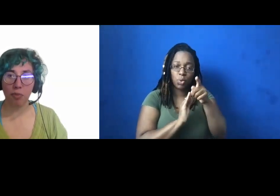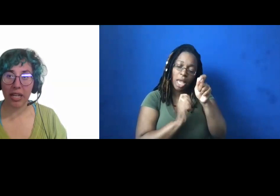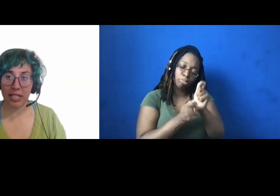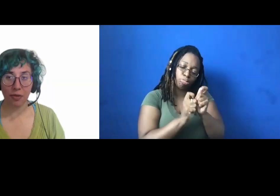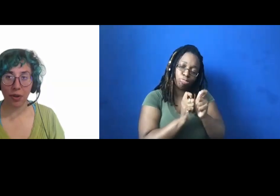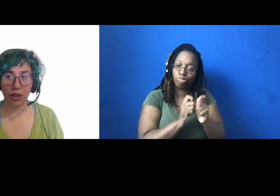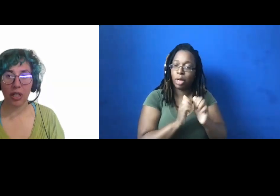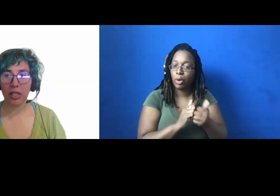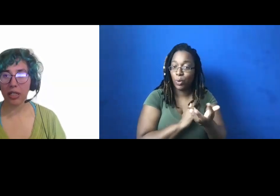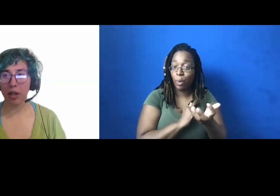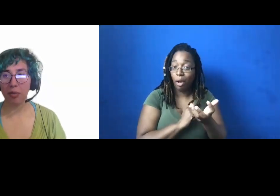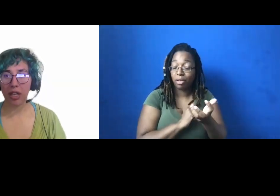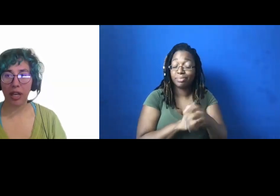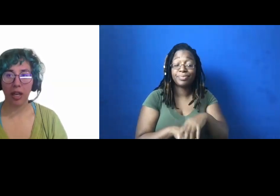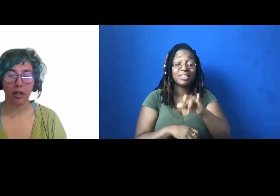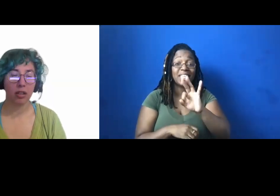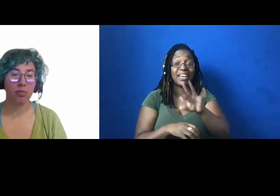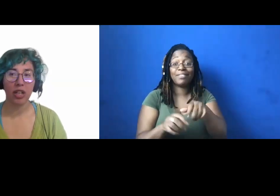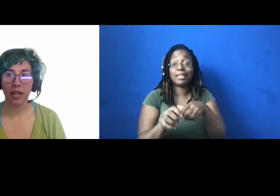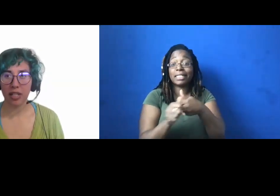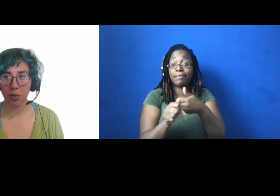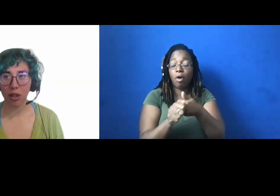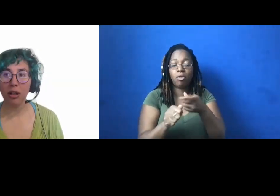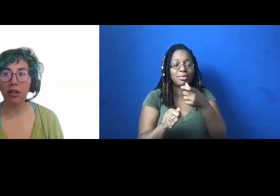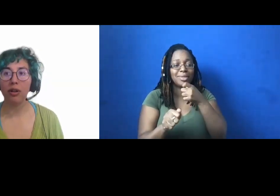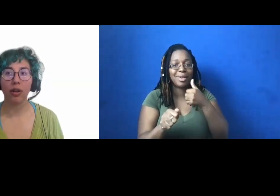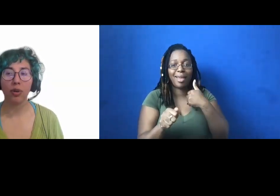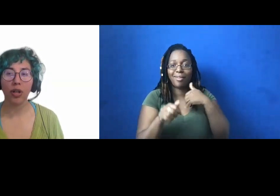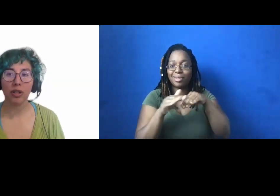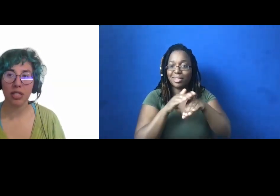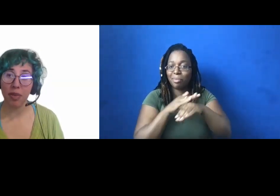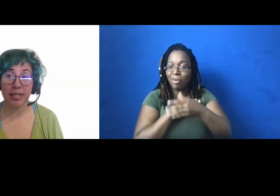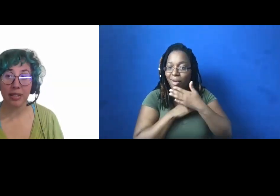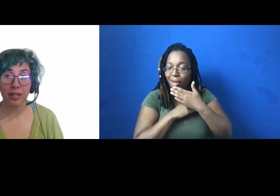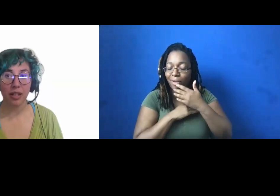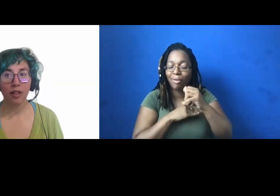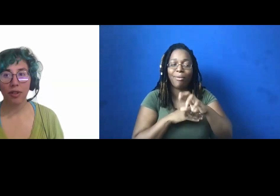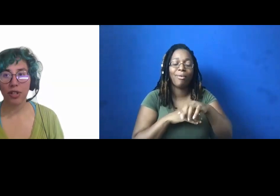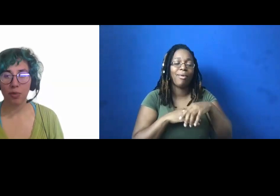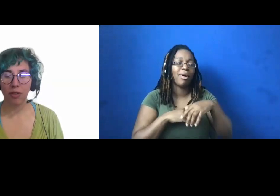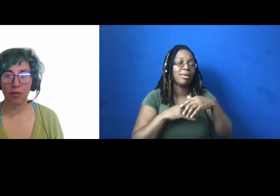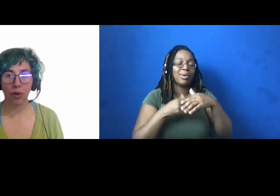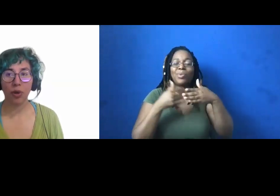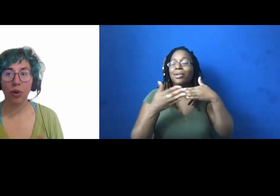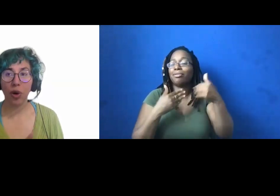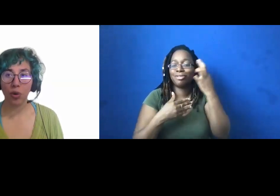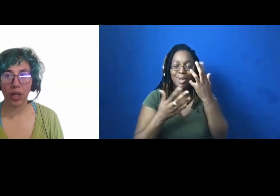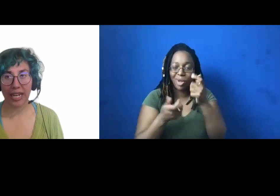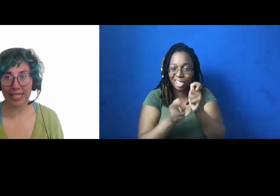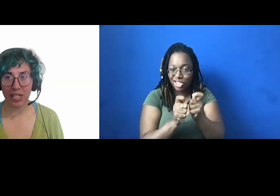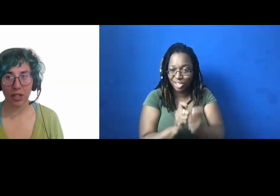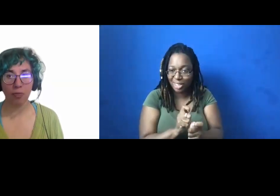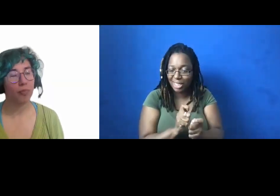if by default it doesn't come in an accessible color, or you want to customize it for it to be for your